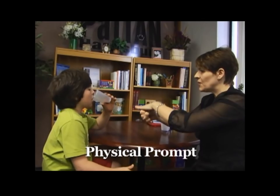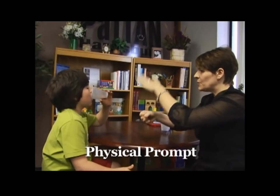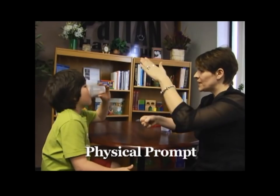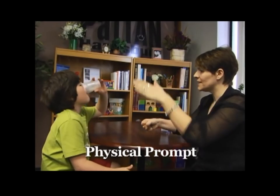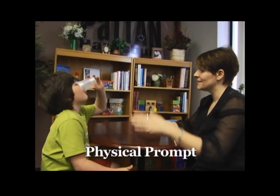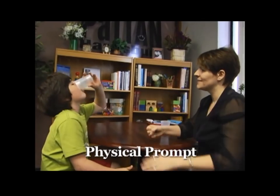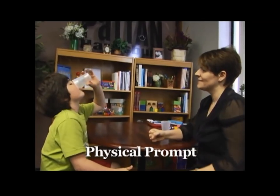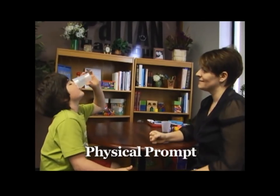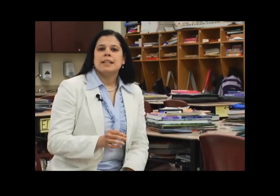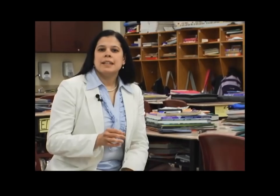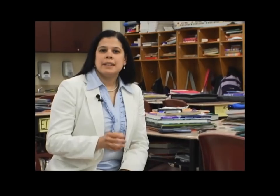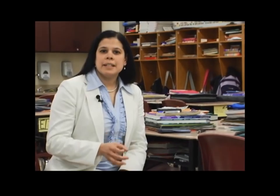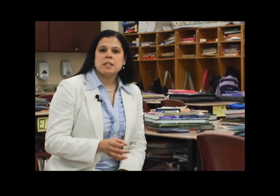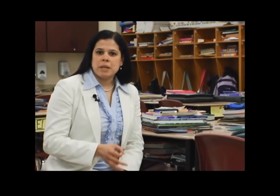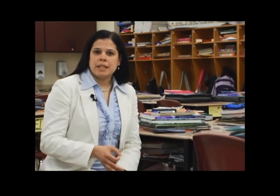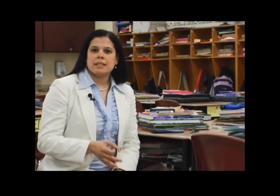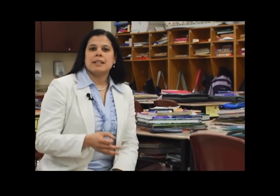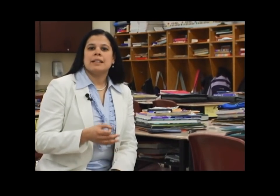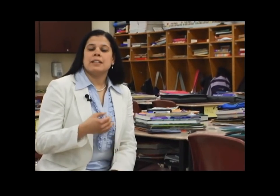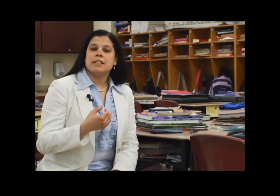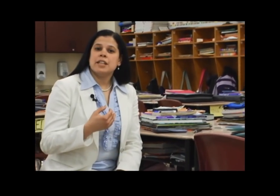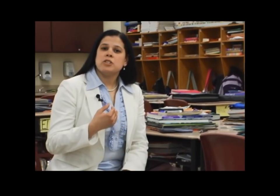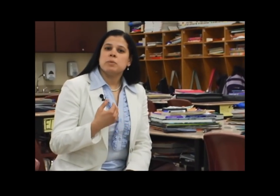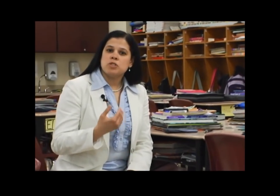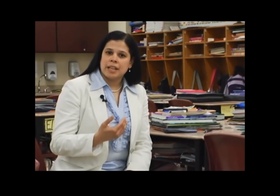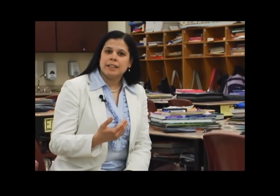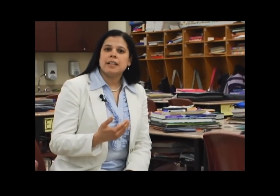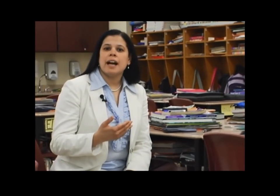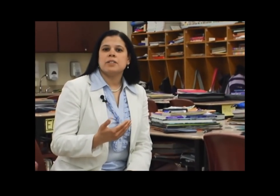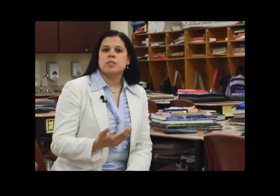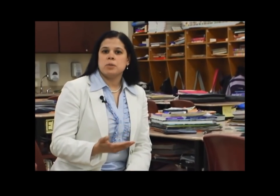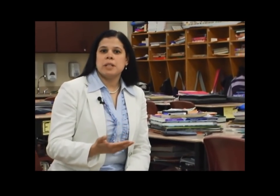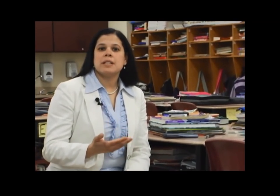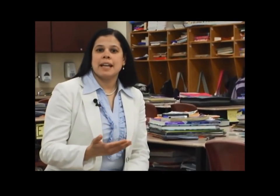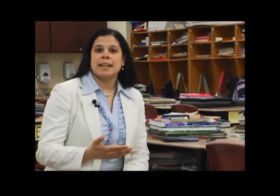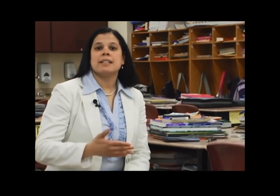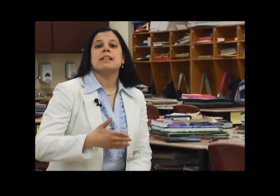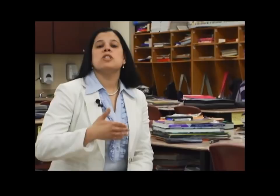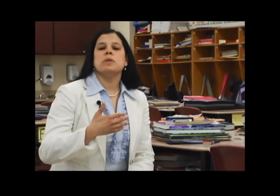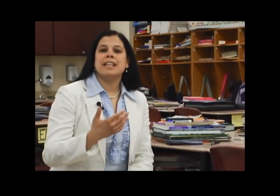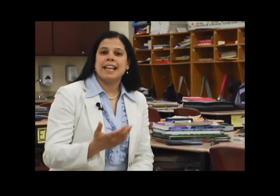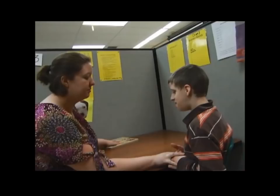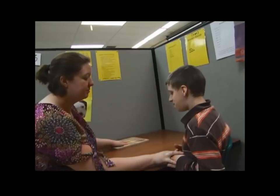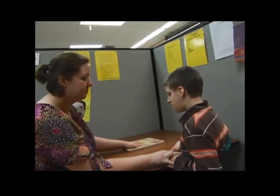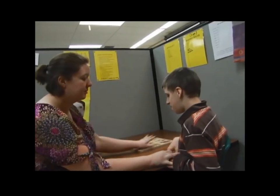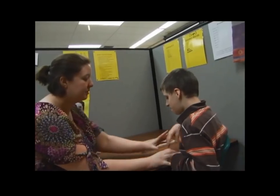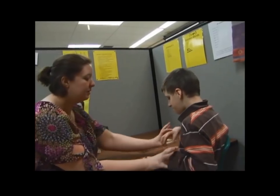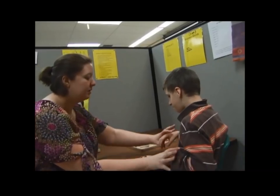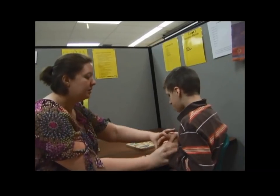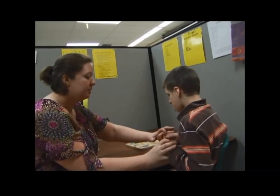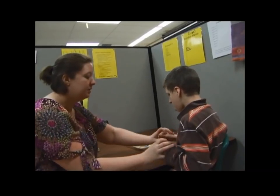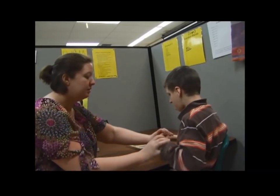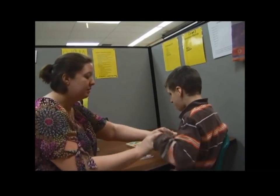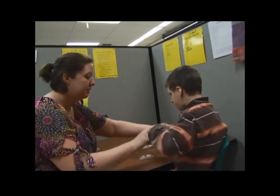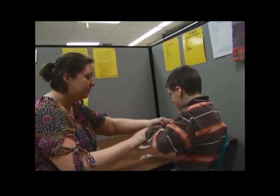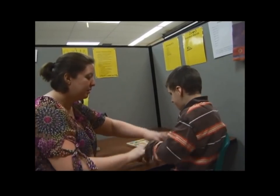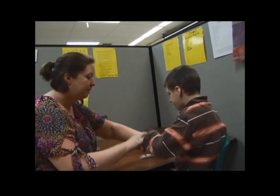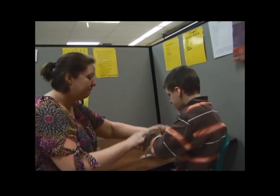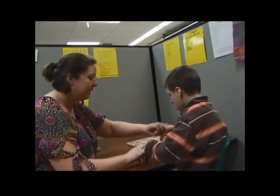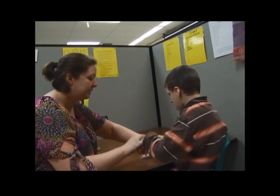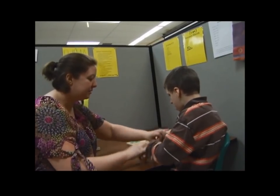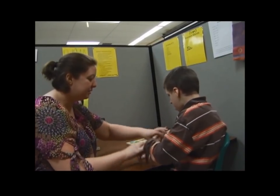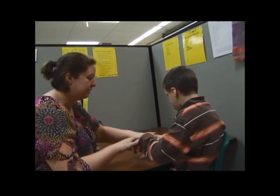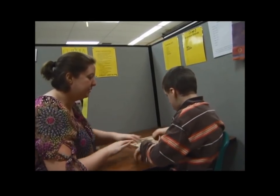prompt. Soda. This means that the teacher will gently guide the student's hands to engage in the correct motion for the